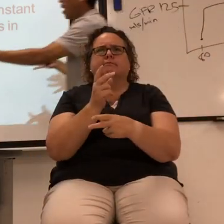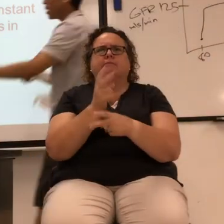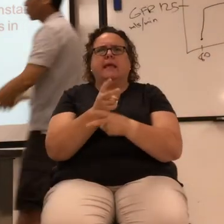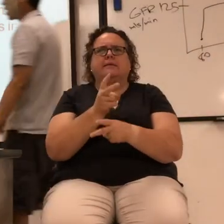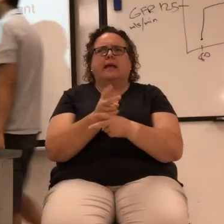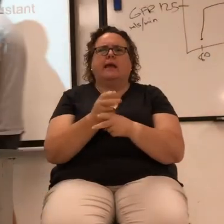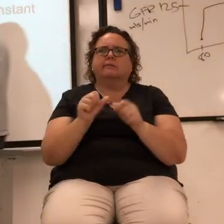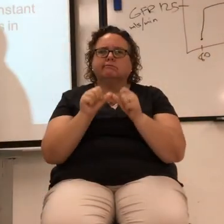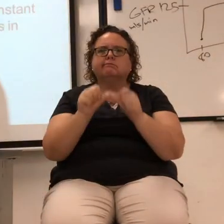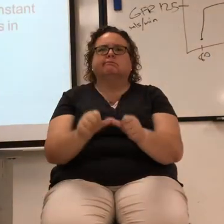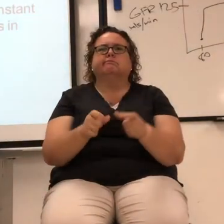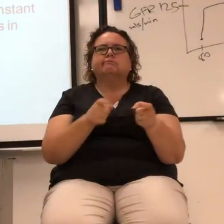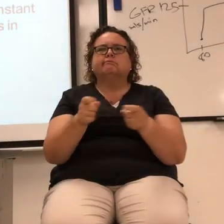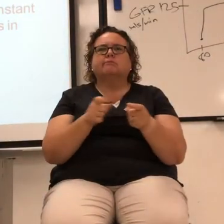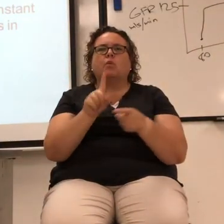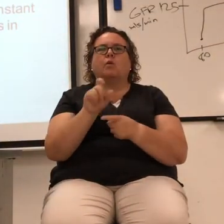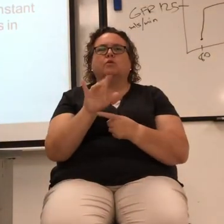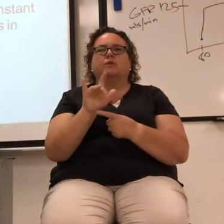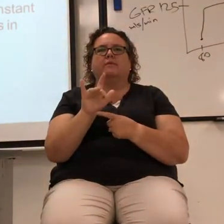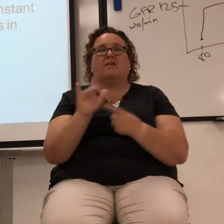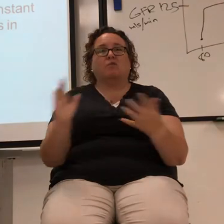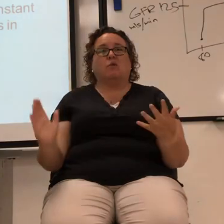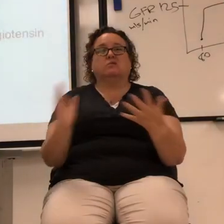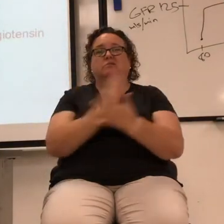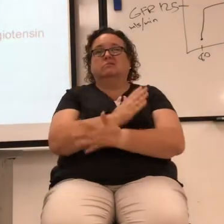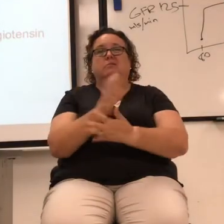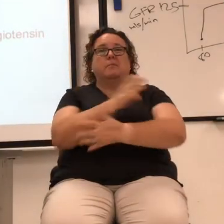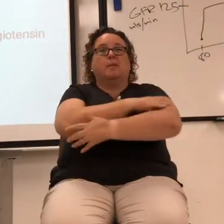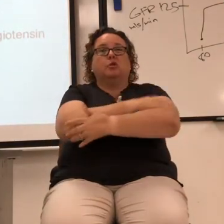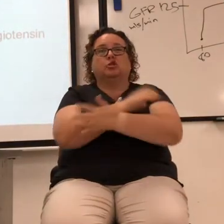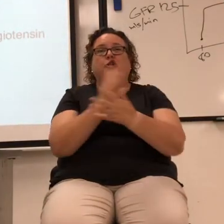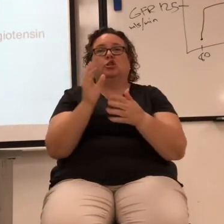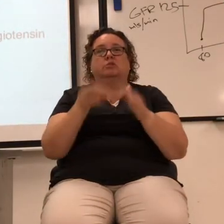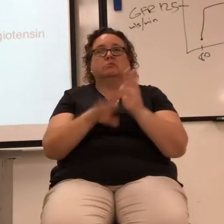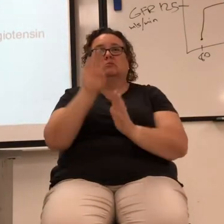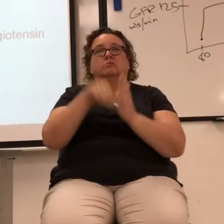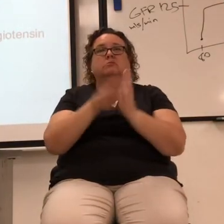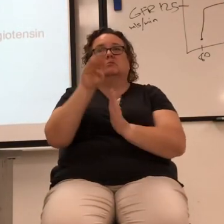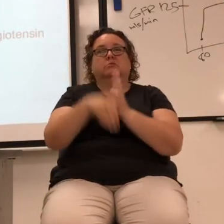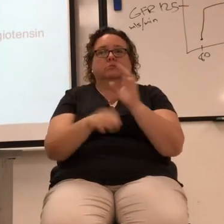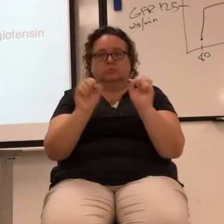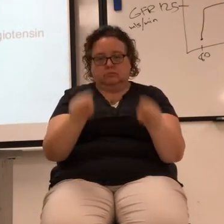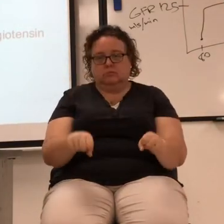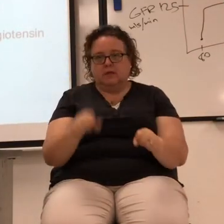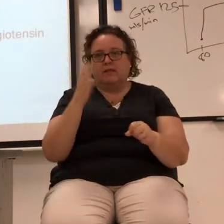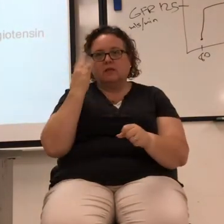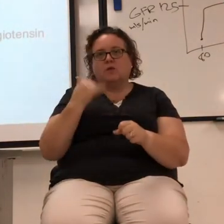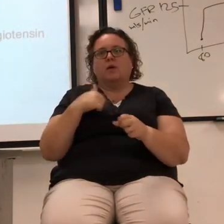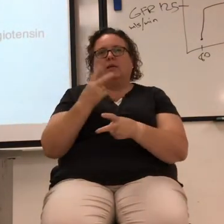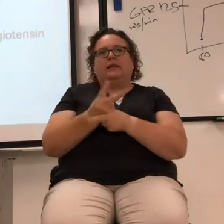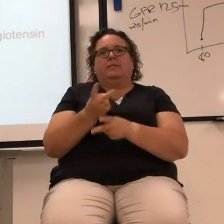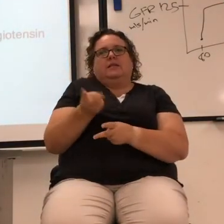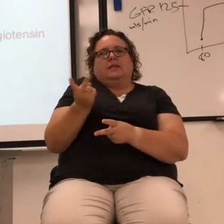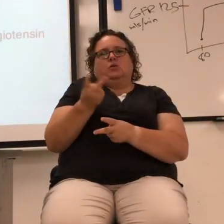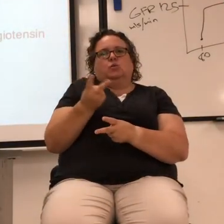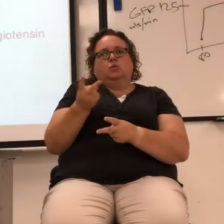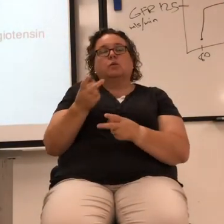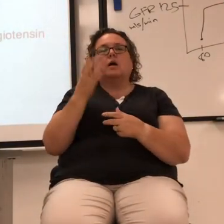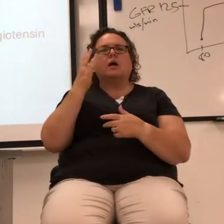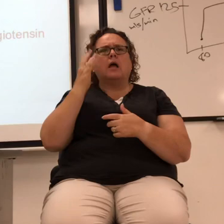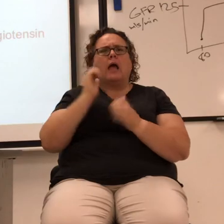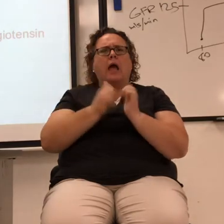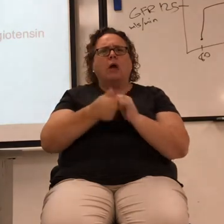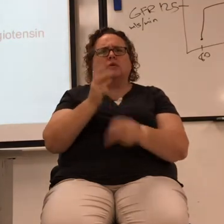across a wide range of blood pressure changes. And that's why we teach these two mechanisms. How does it keep it so